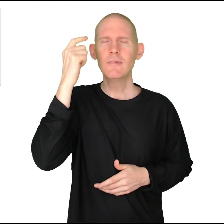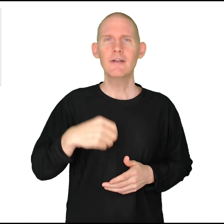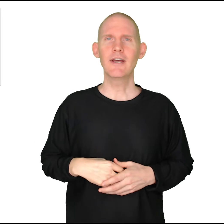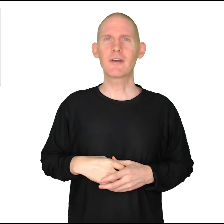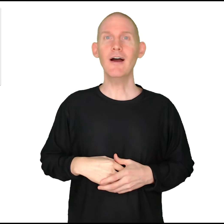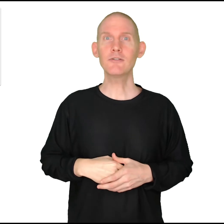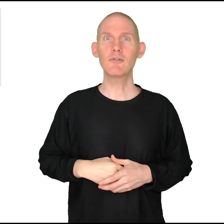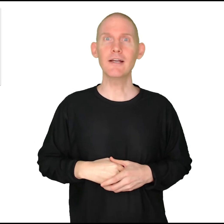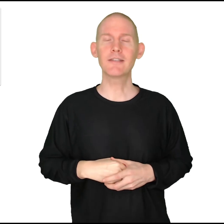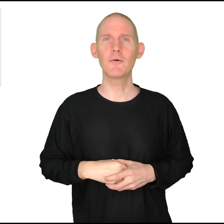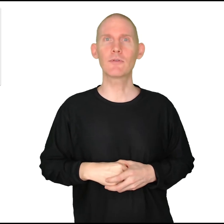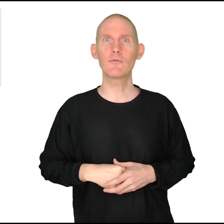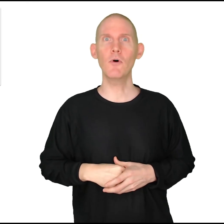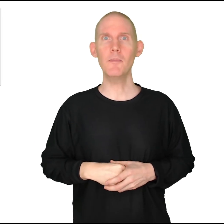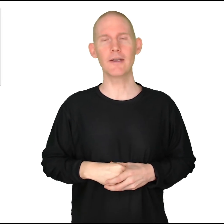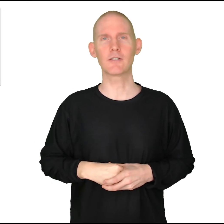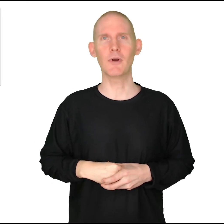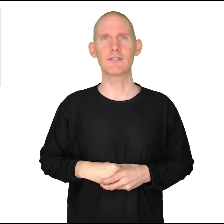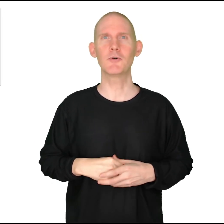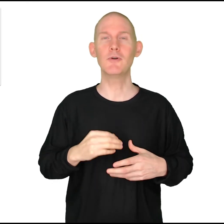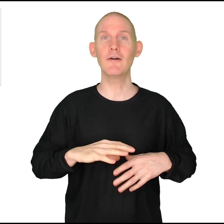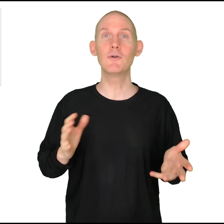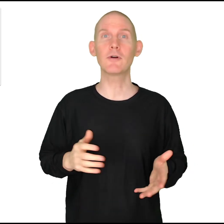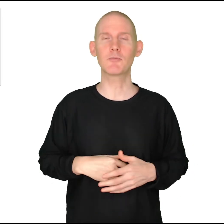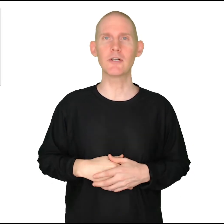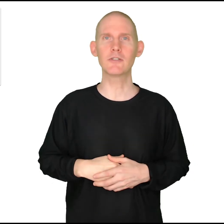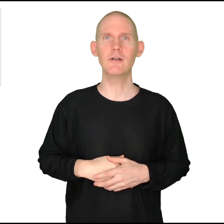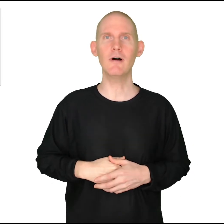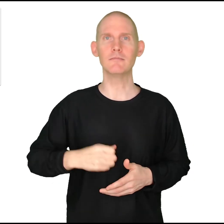Now contrast that with a robot expression where you have no expression at all.